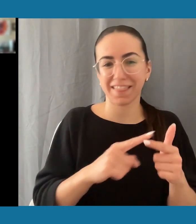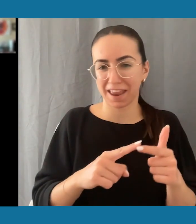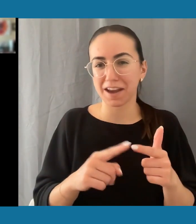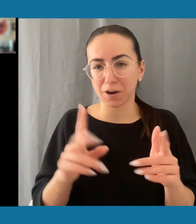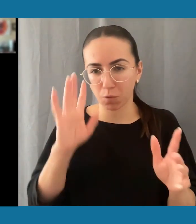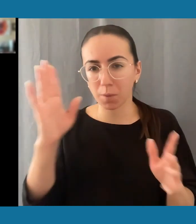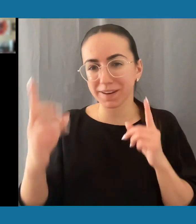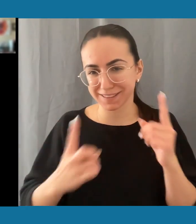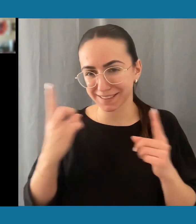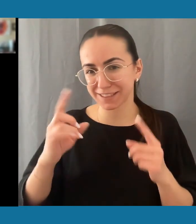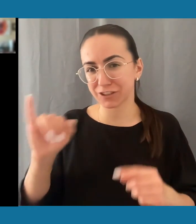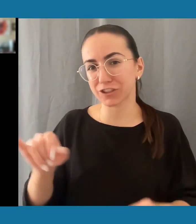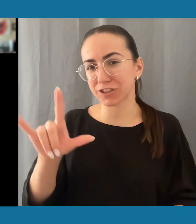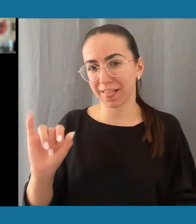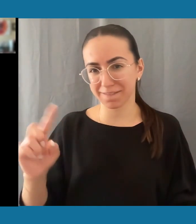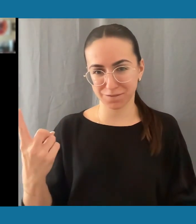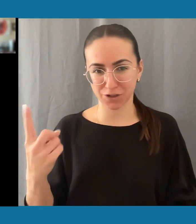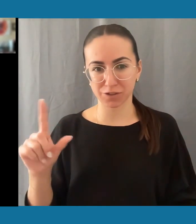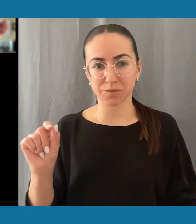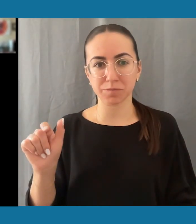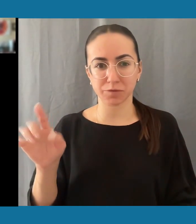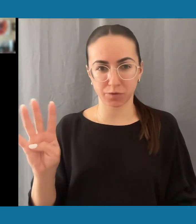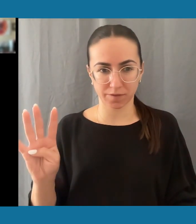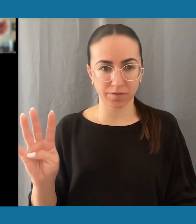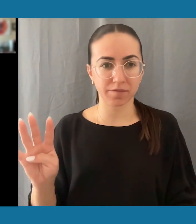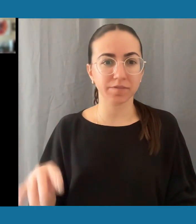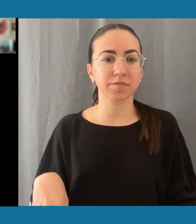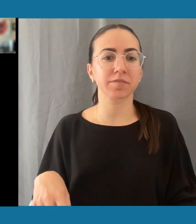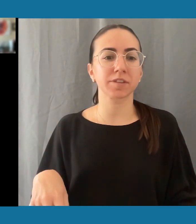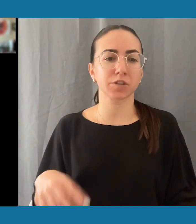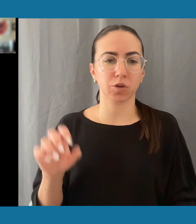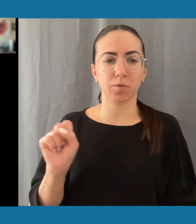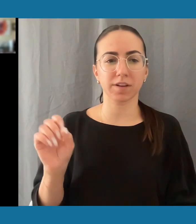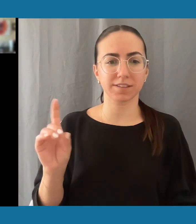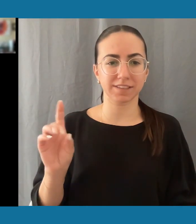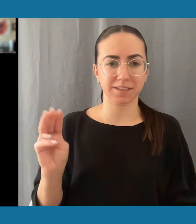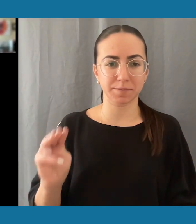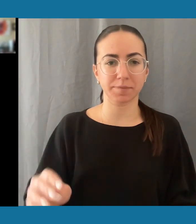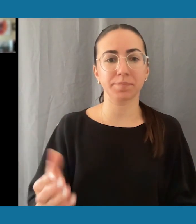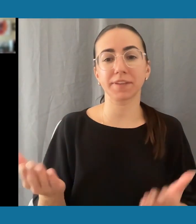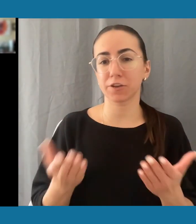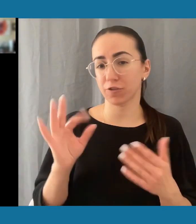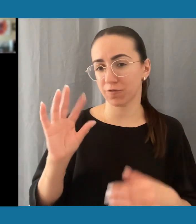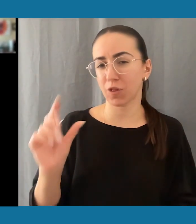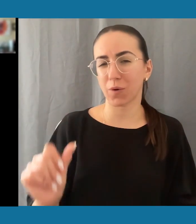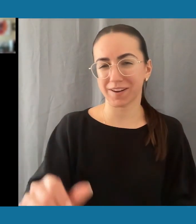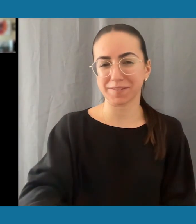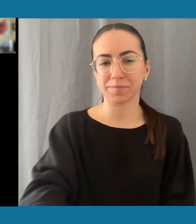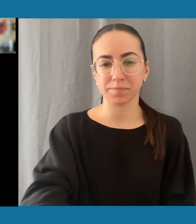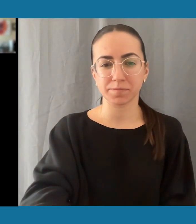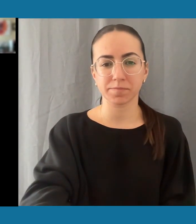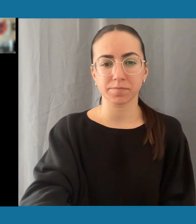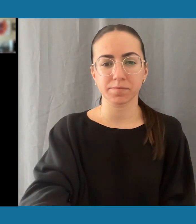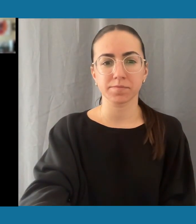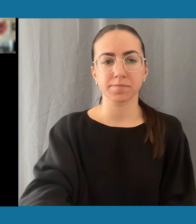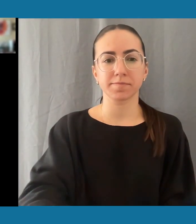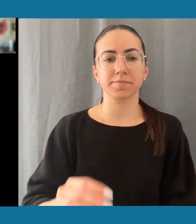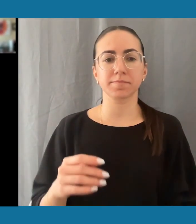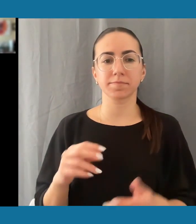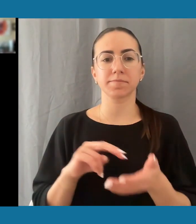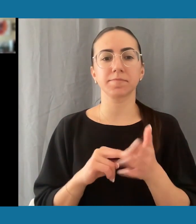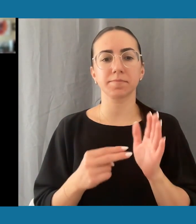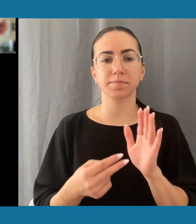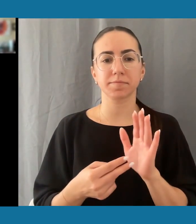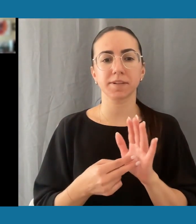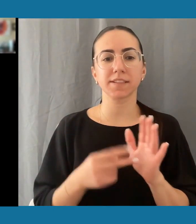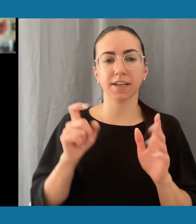supported decision-making bill in Florida requires courts to consider the needs and abilities of a person